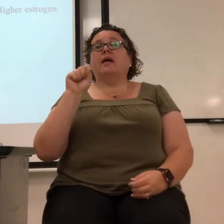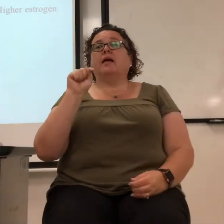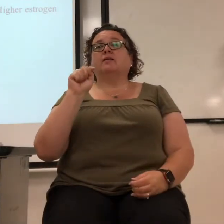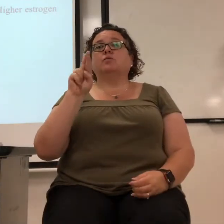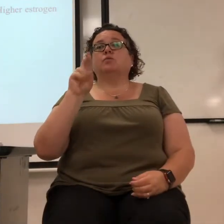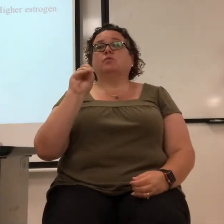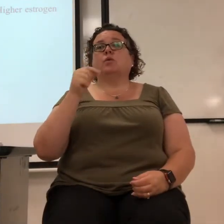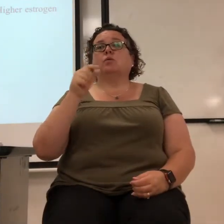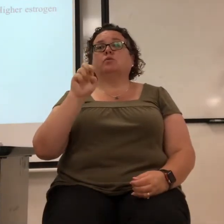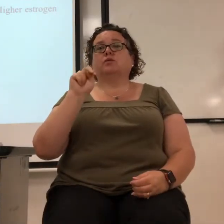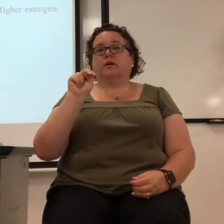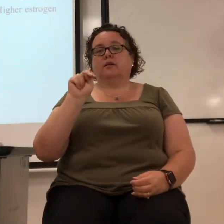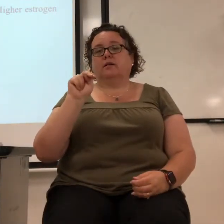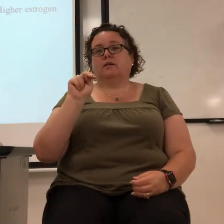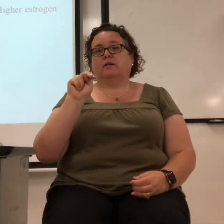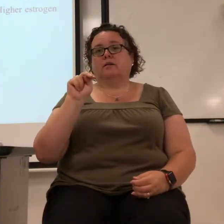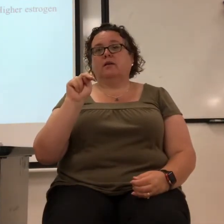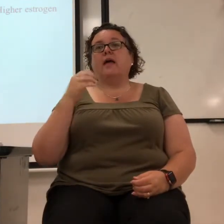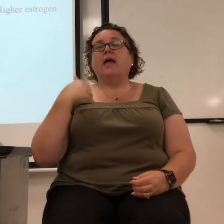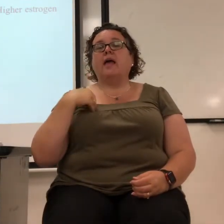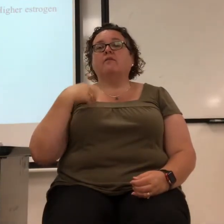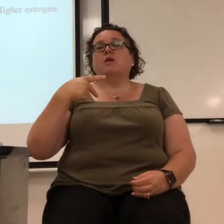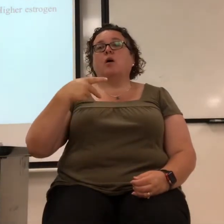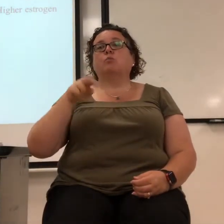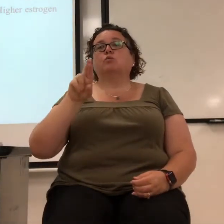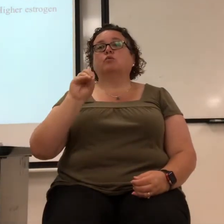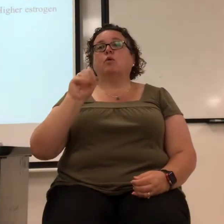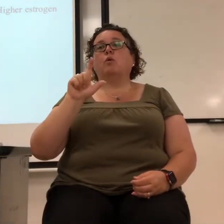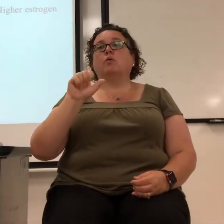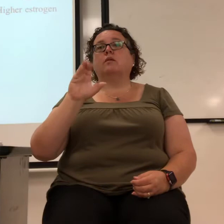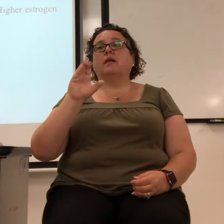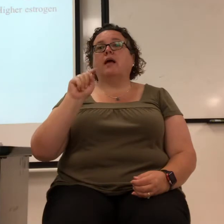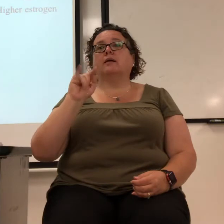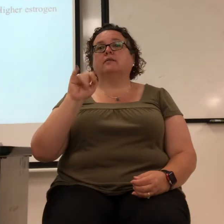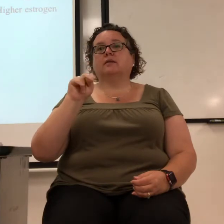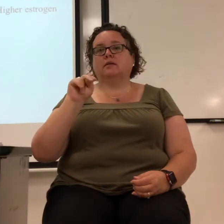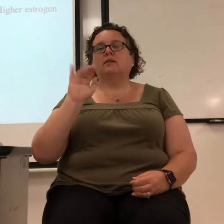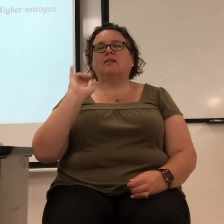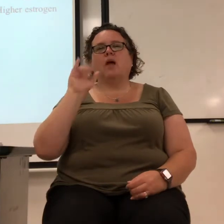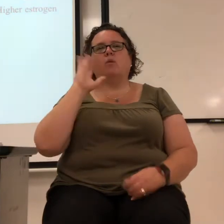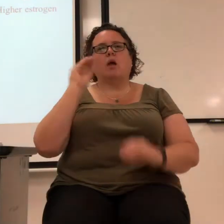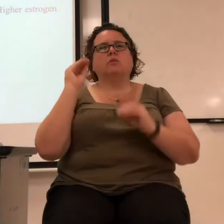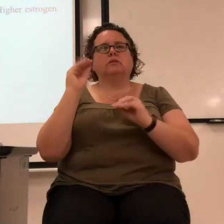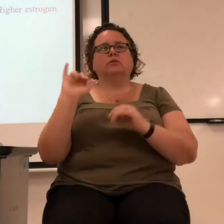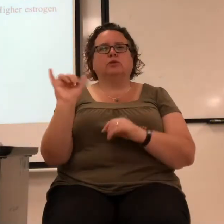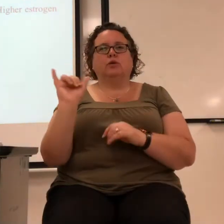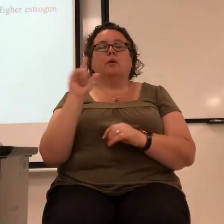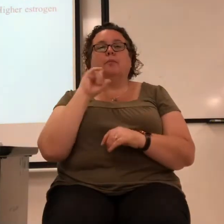estrogen, and I have prolactin, that's the one I want to teach, but estrogen affects its levels.